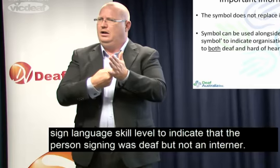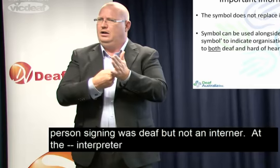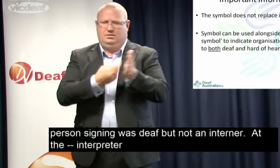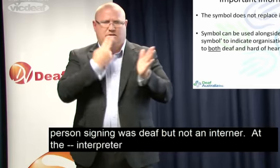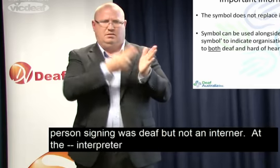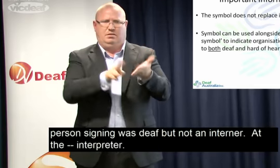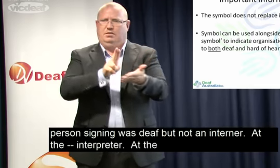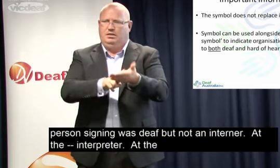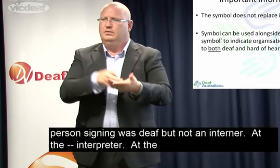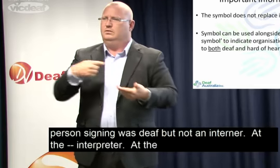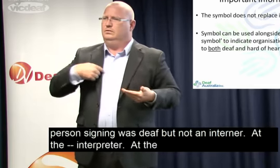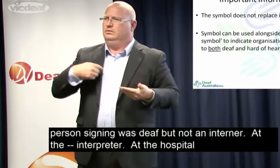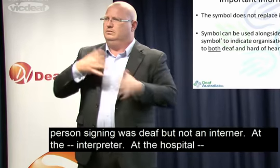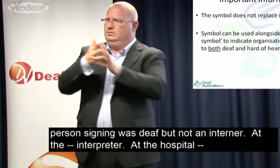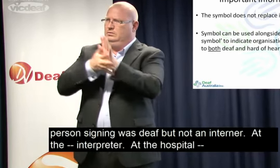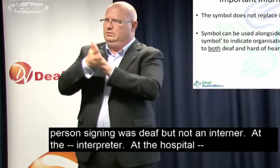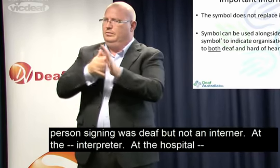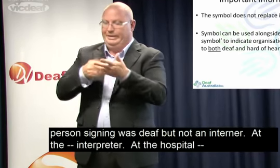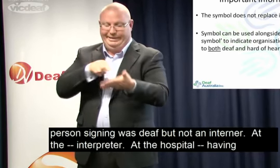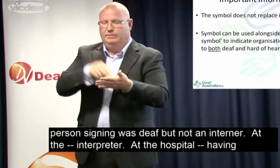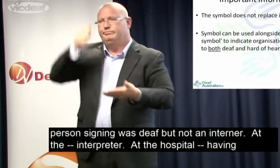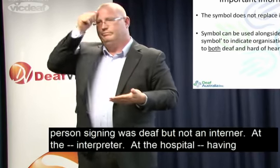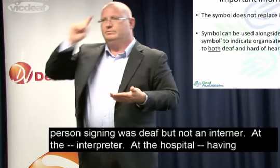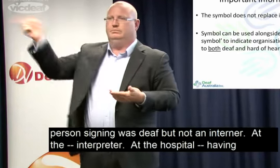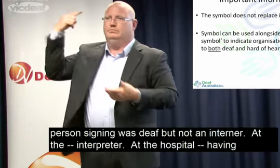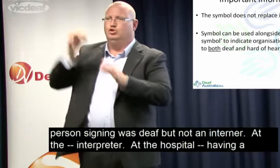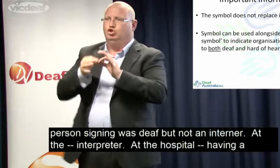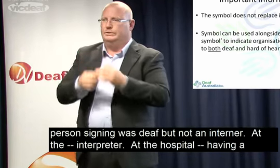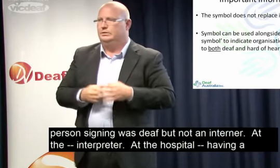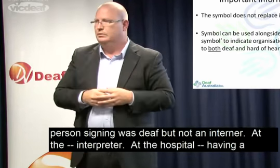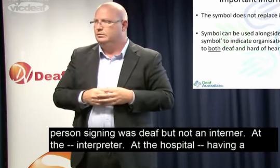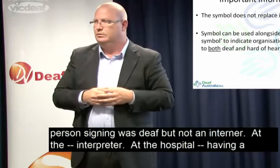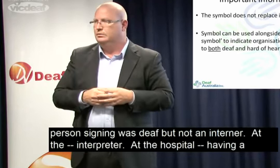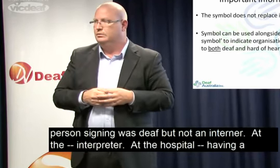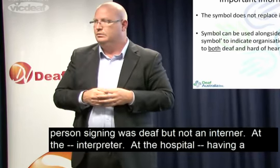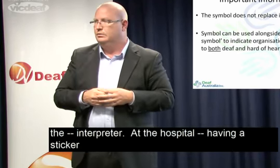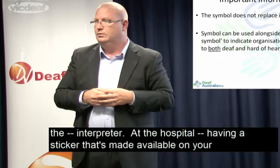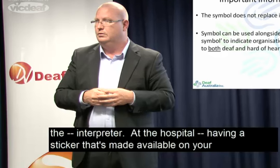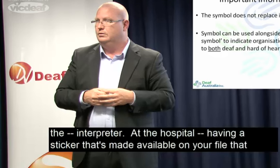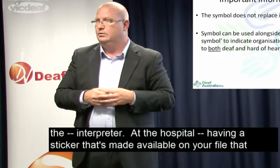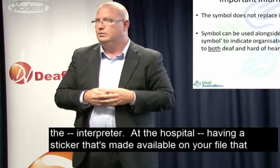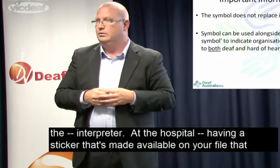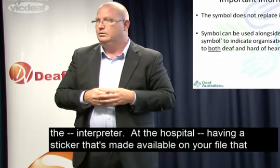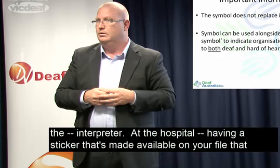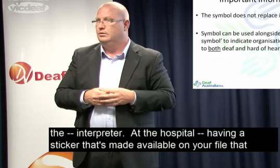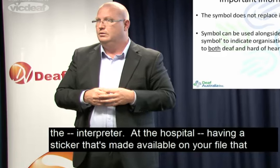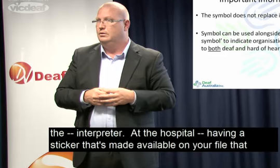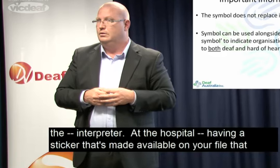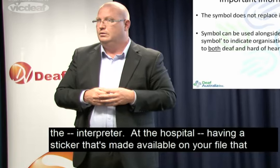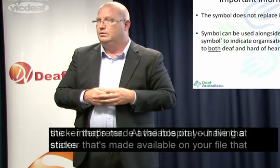having a sticker that's made available on your file that states that you are a signing deaf person, so hospital staff can book an interpreter for